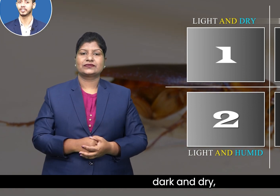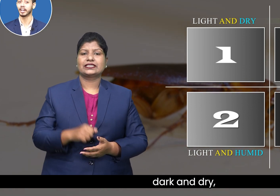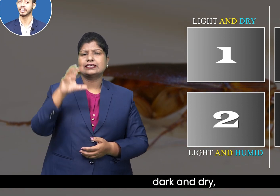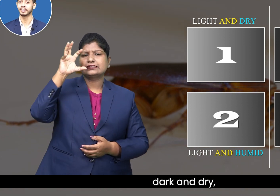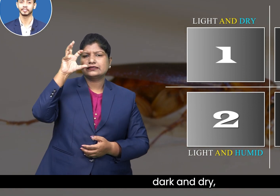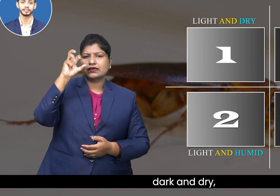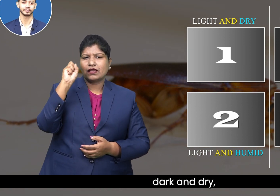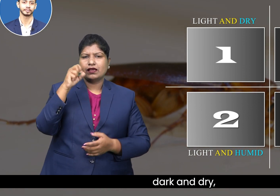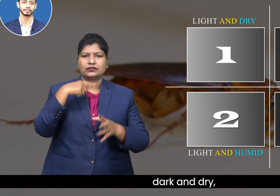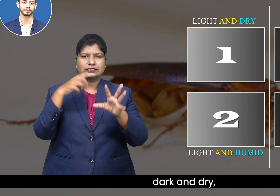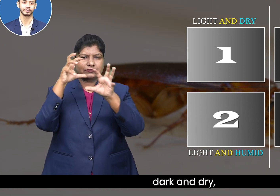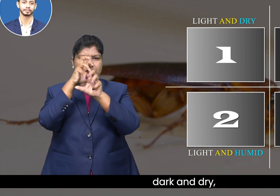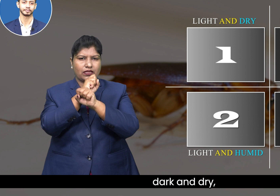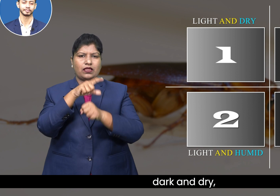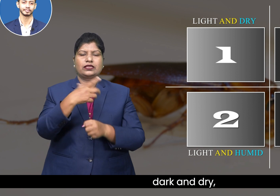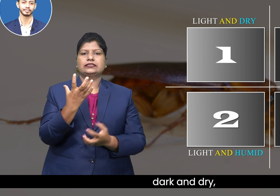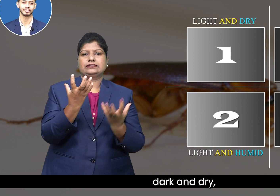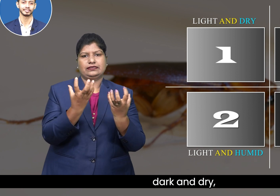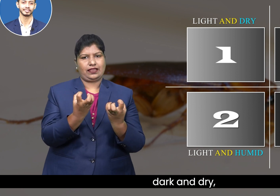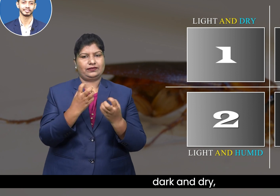dark and dry,